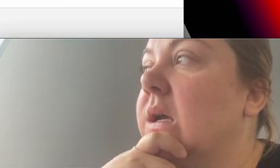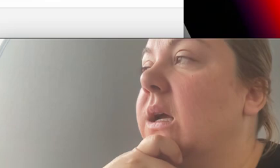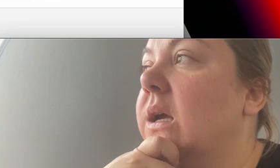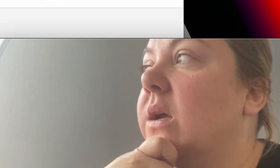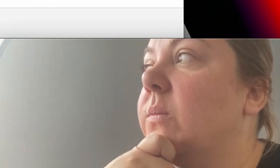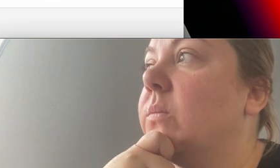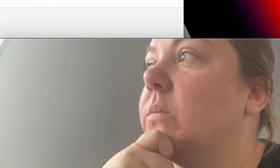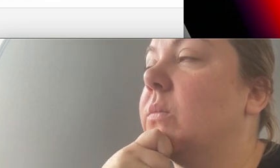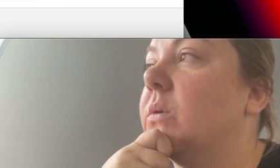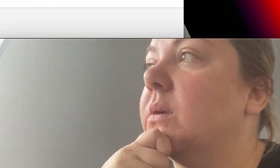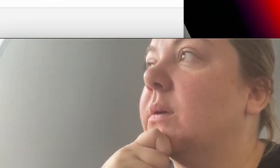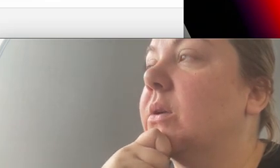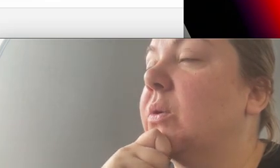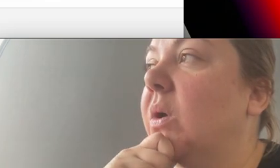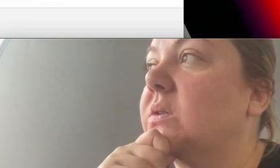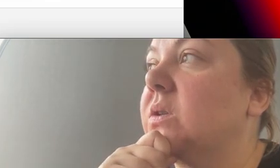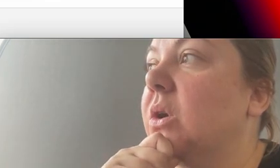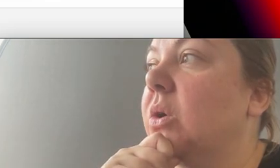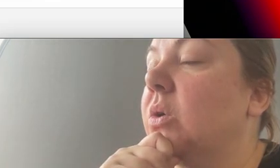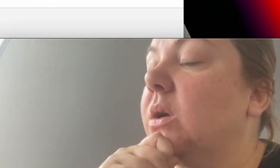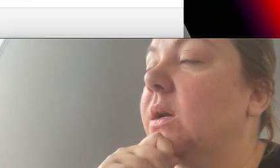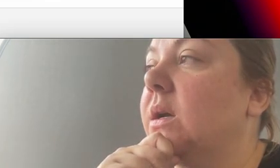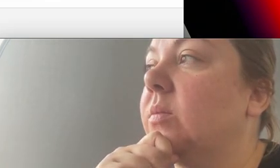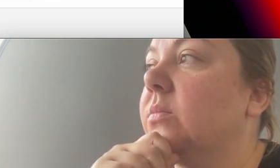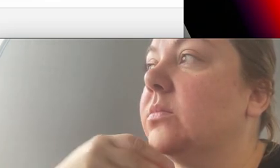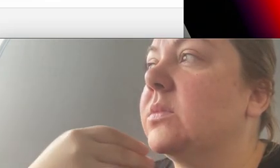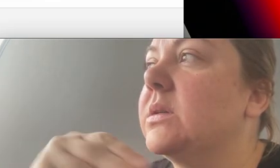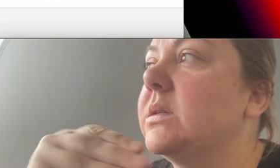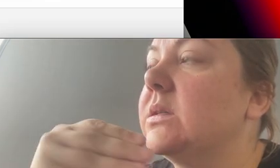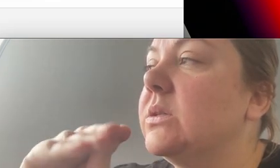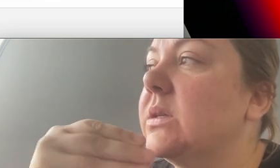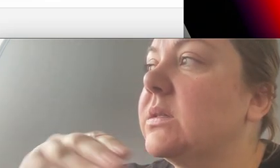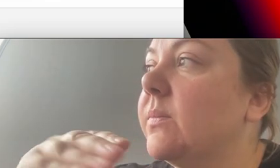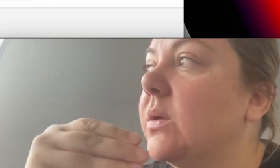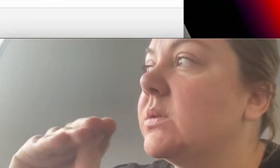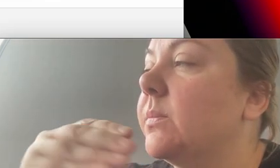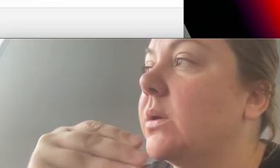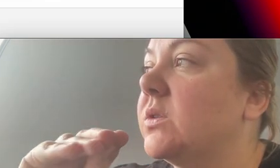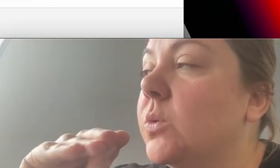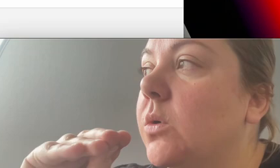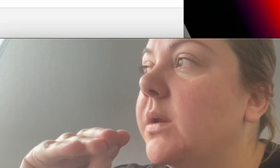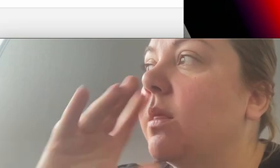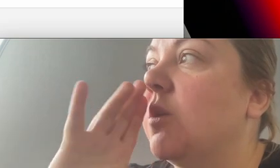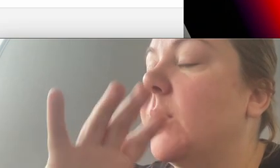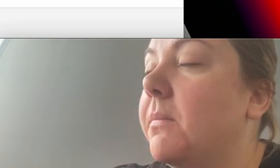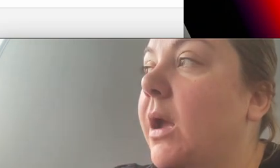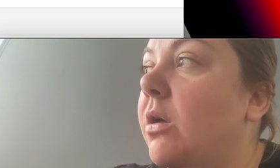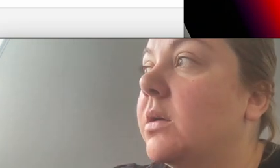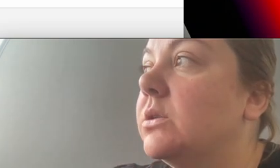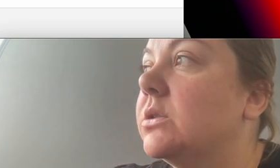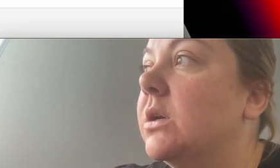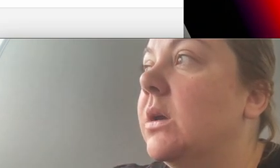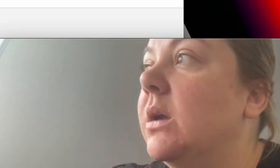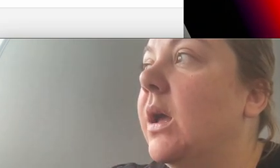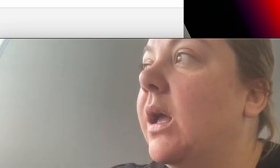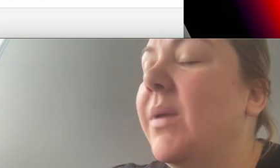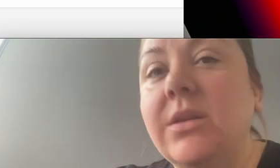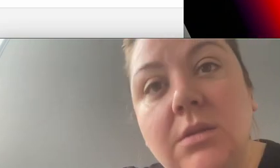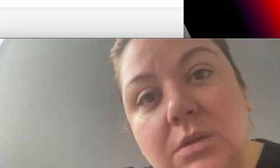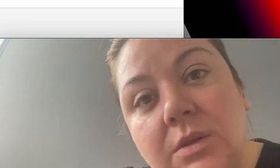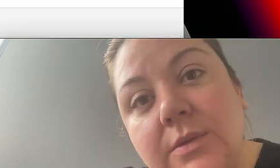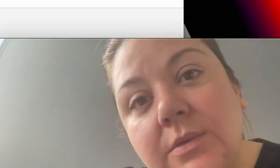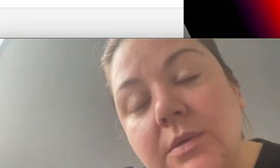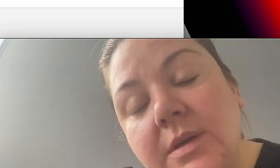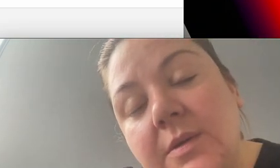sure. You also, you said something was about a store, but I think you meant marriage.